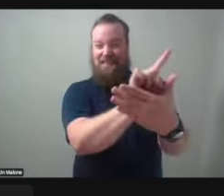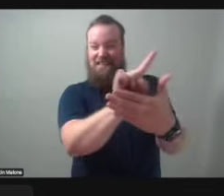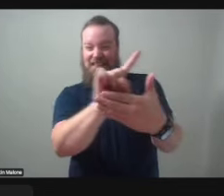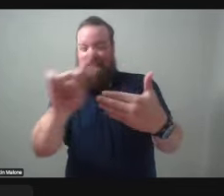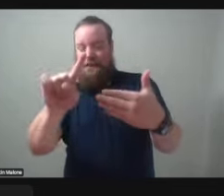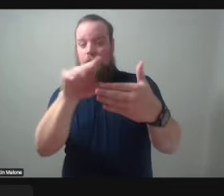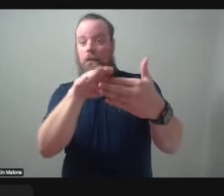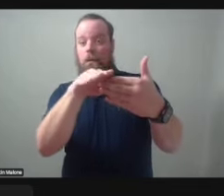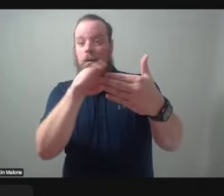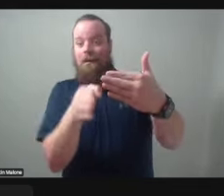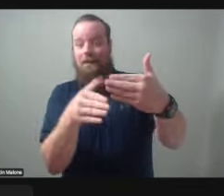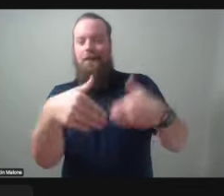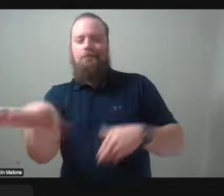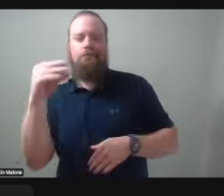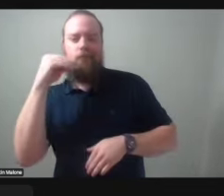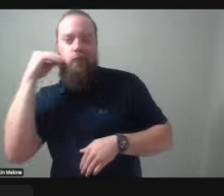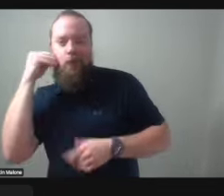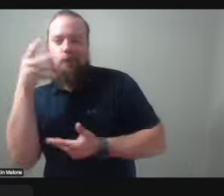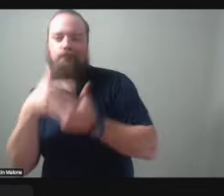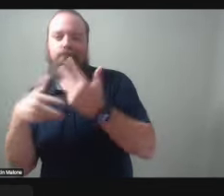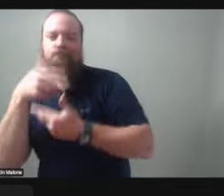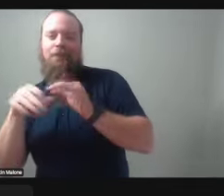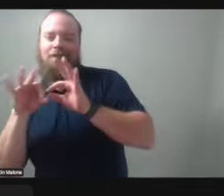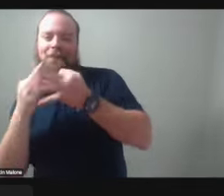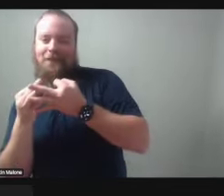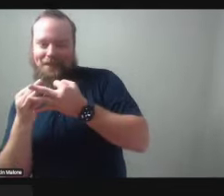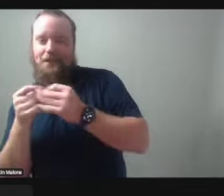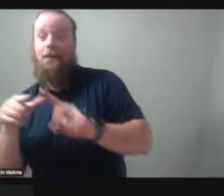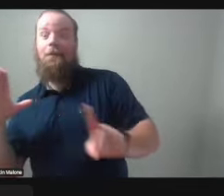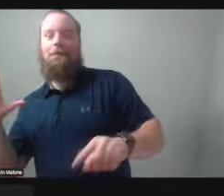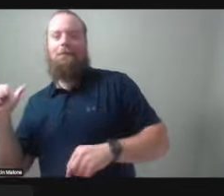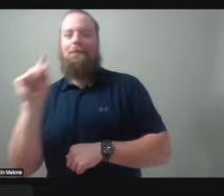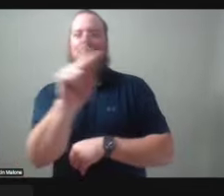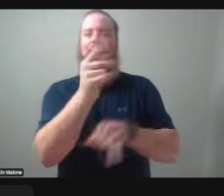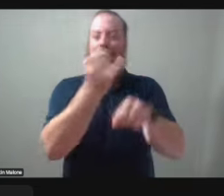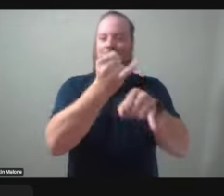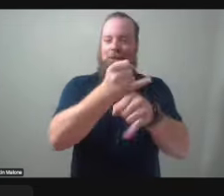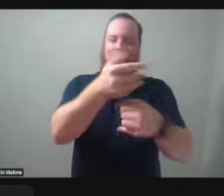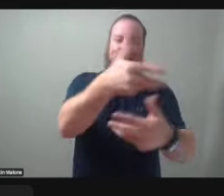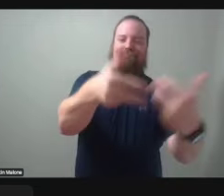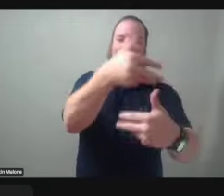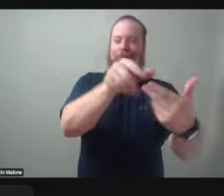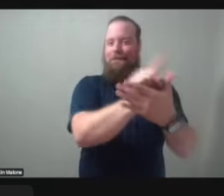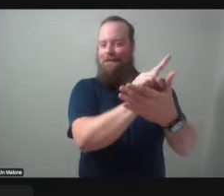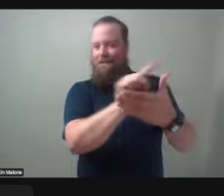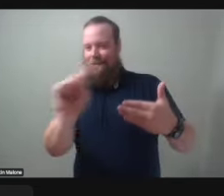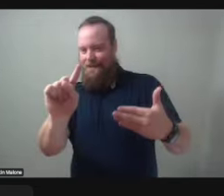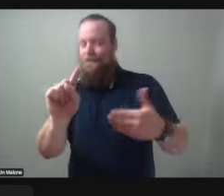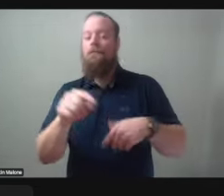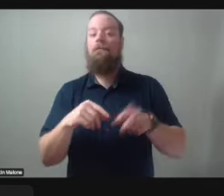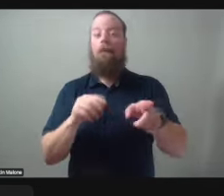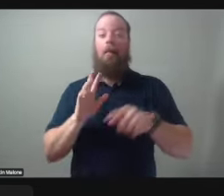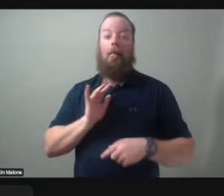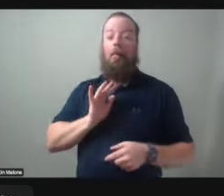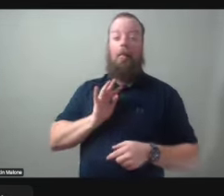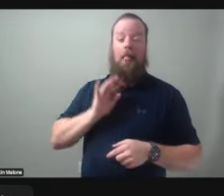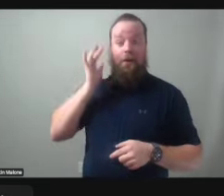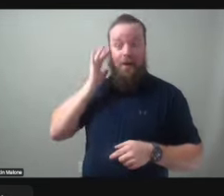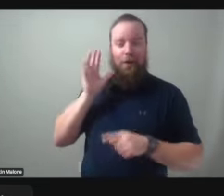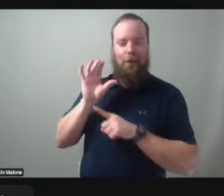setting. Next, we have residential schools where deaf students go and